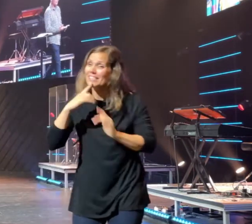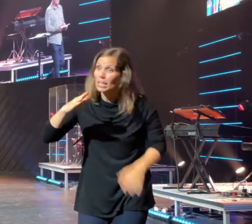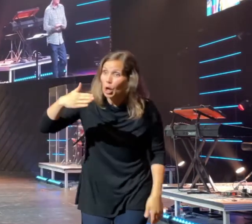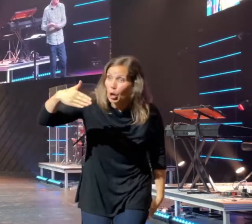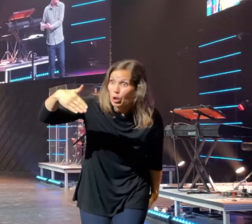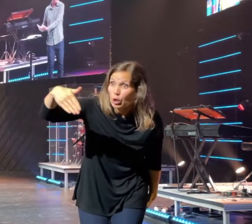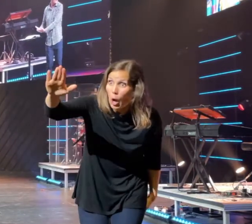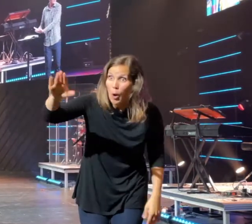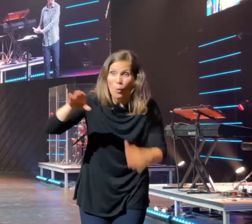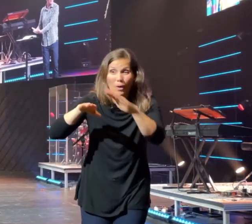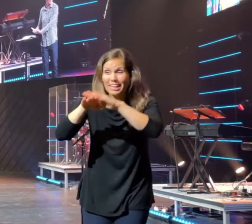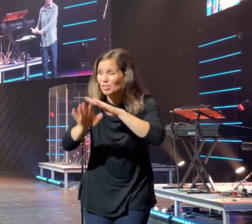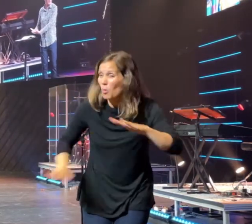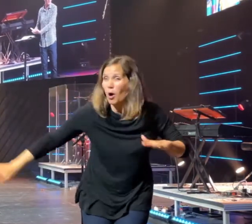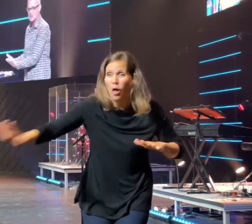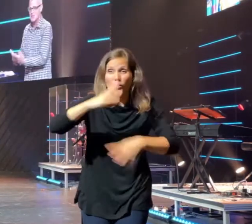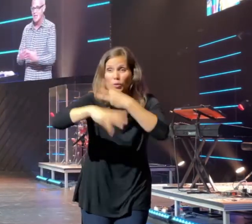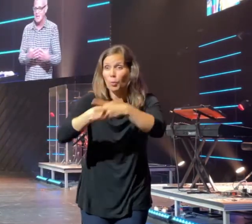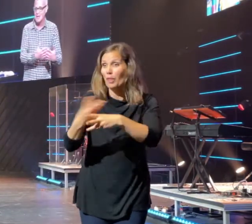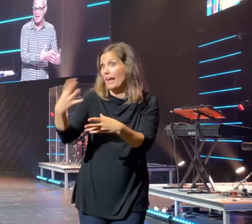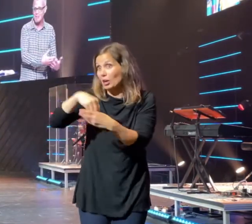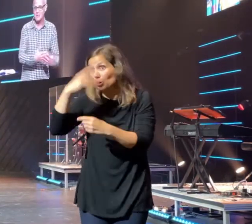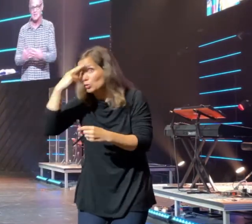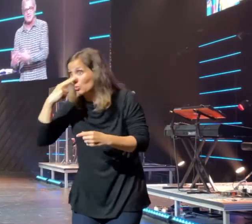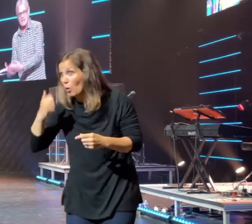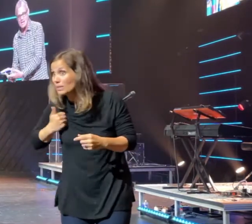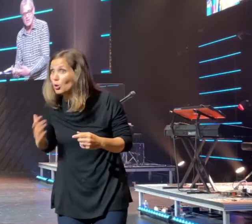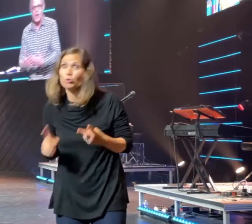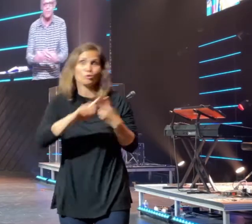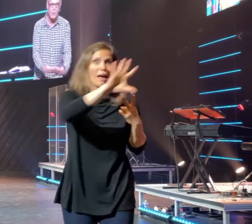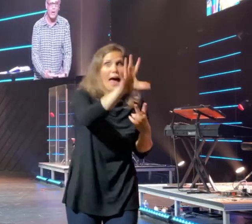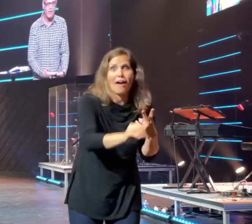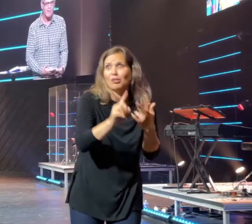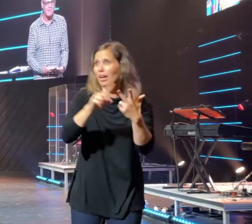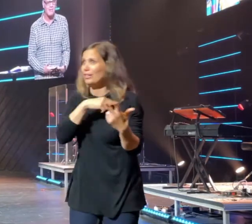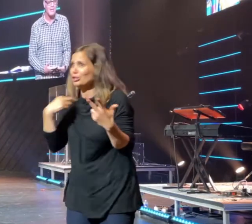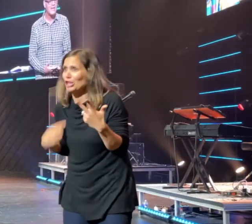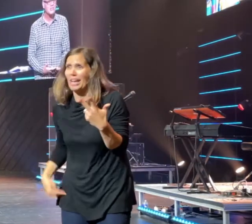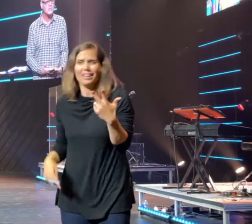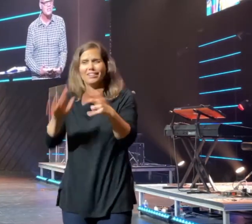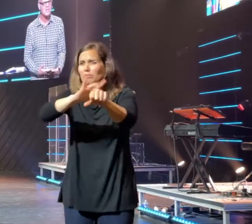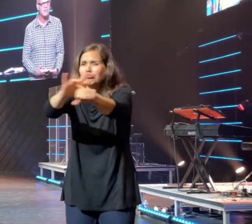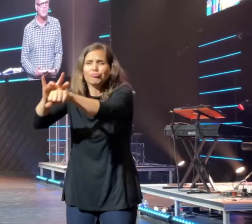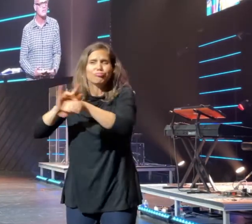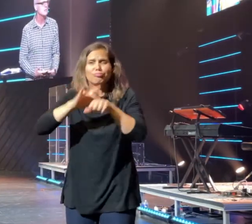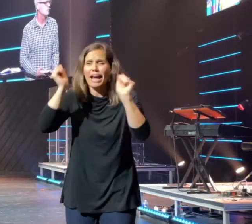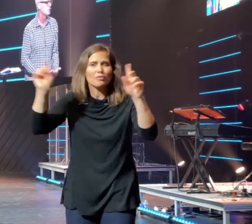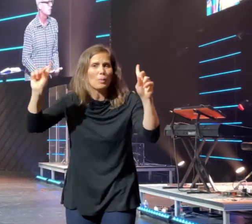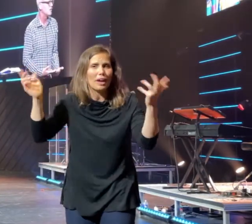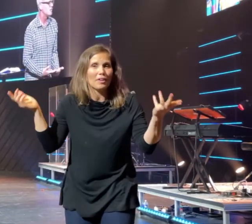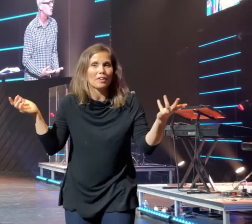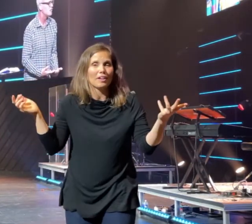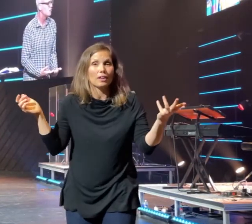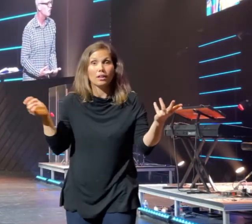world, including Roman soldiers and Africans and China, go everywhere. And guess when Jesus had given that message?